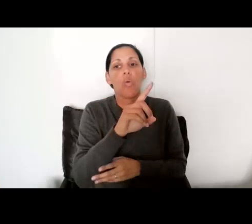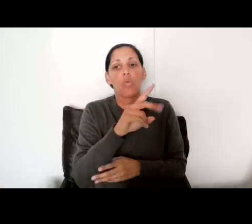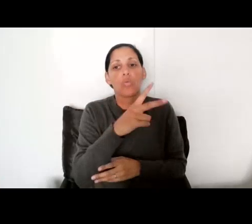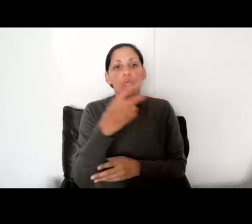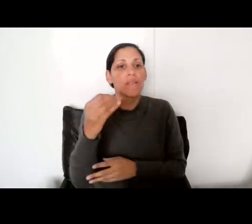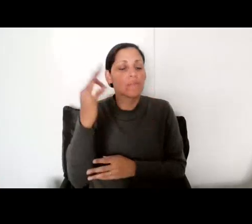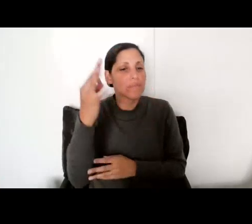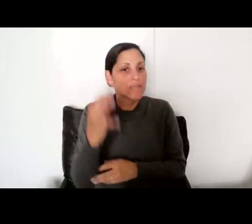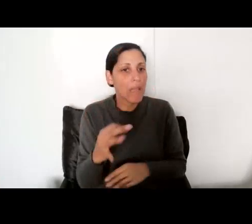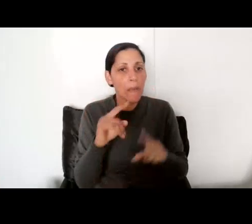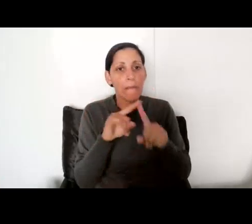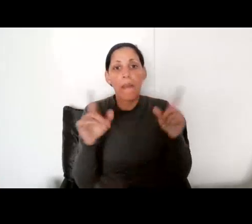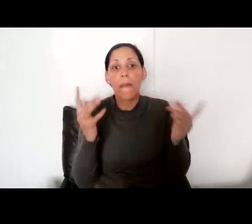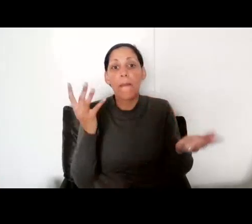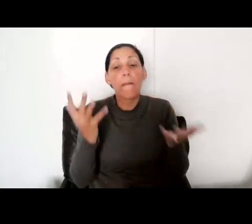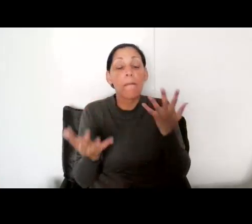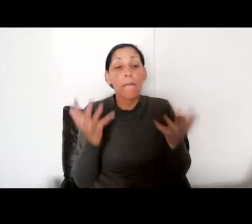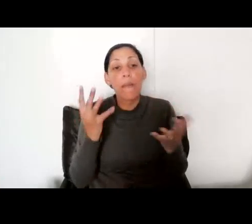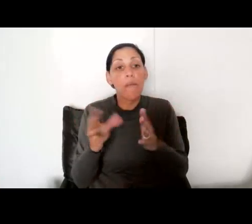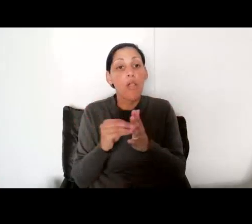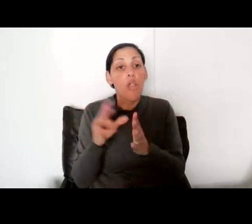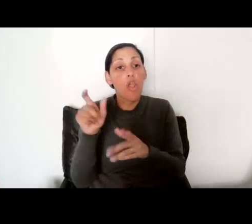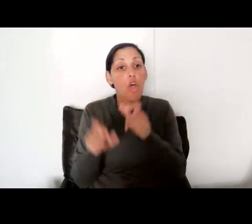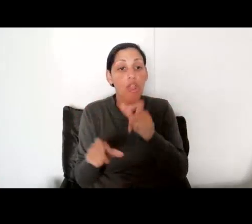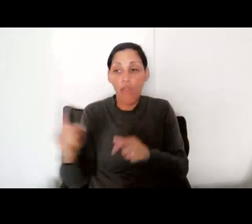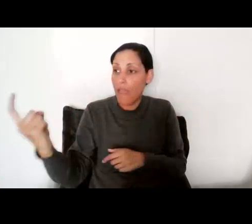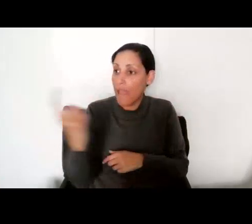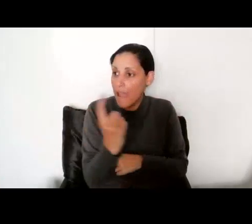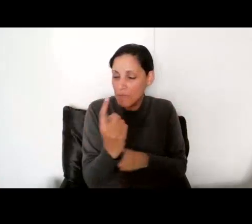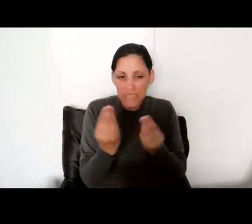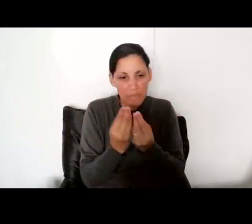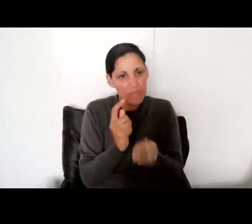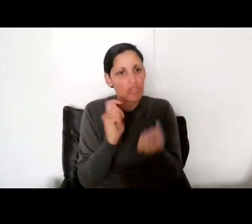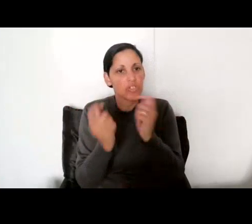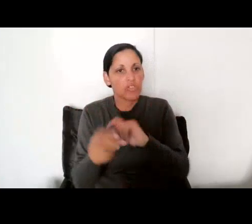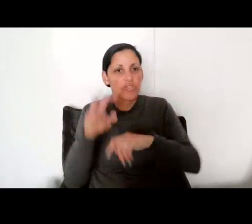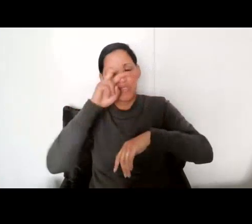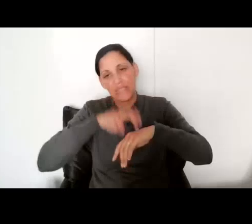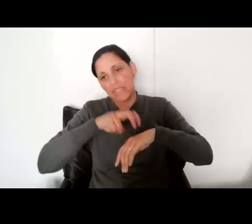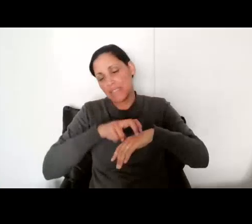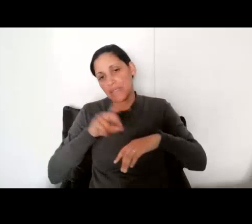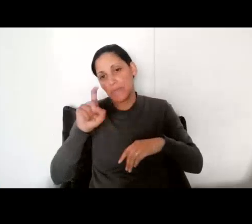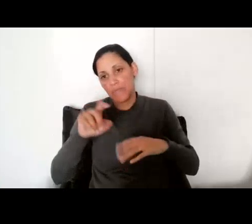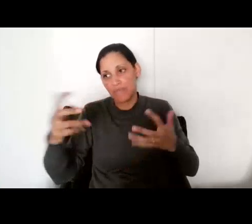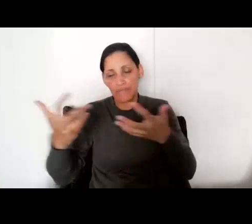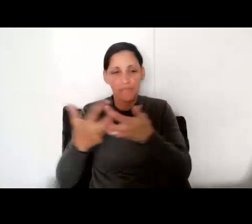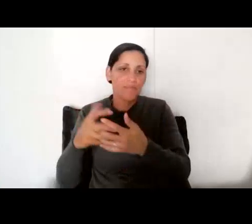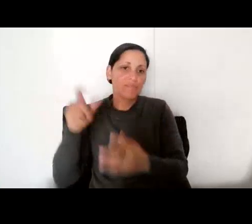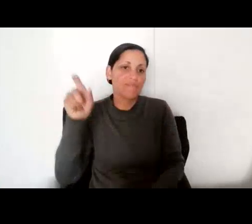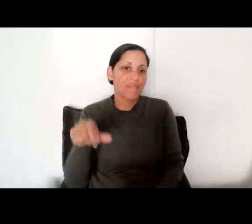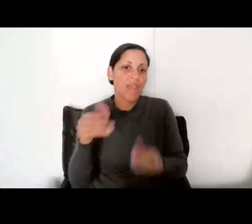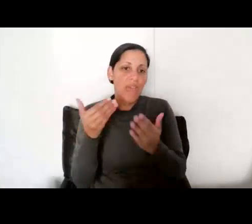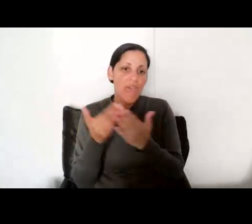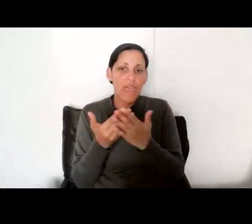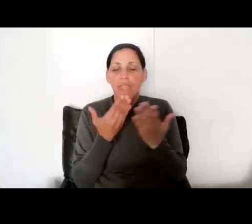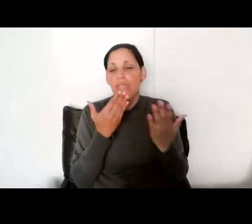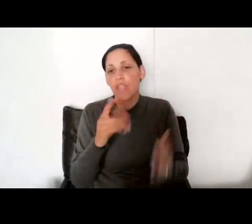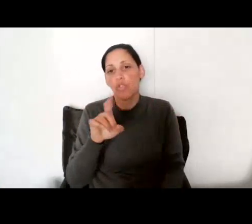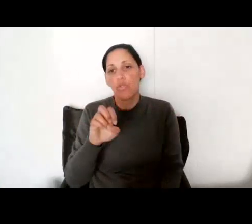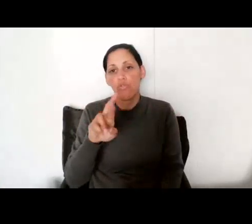or learner who comes in, there will be something that needs to be changed for that student to be accommodated. Right. Thank you. Doreen, go